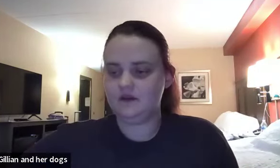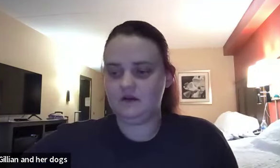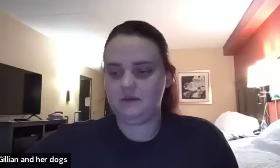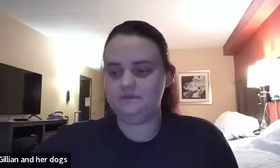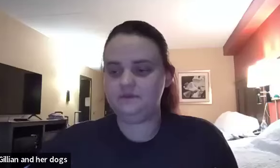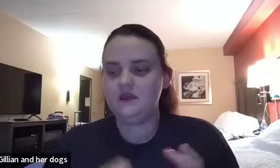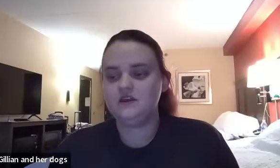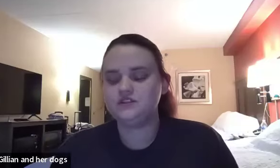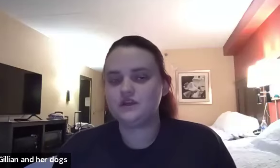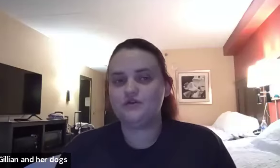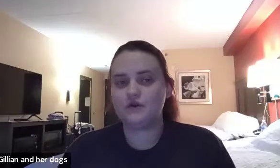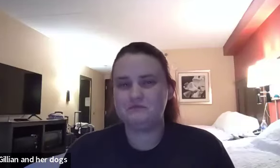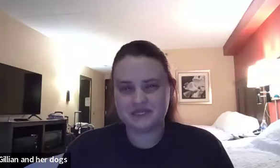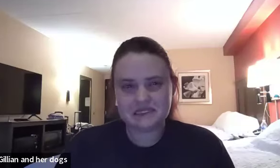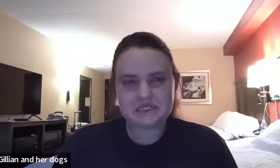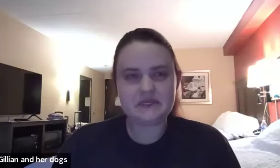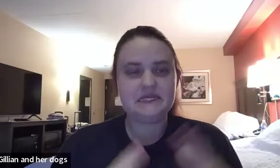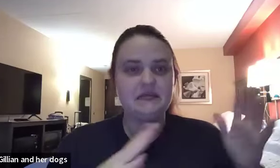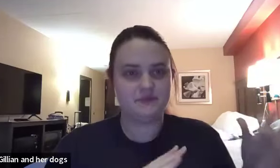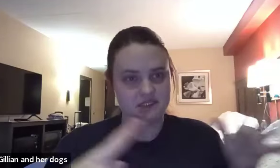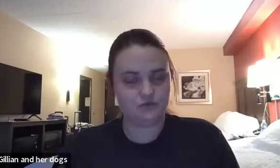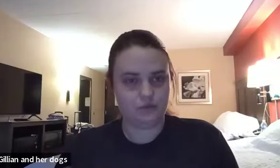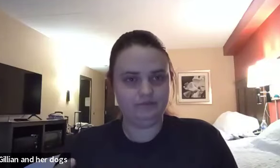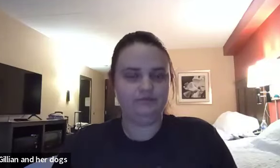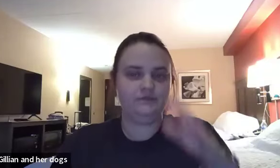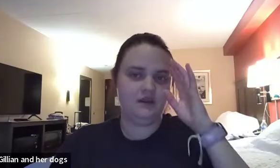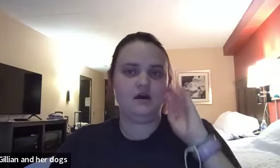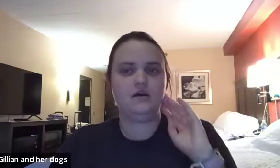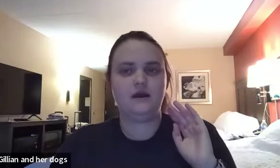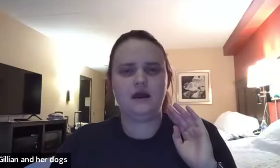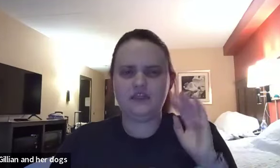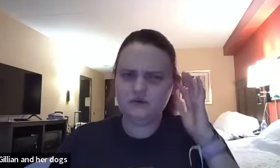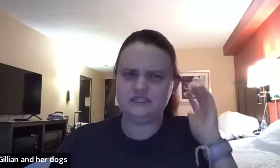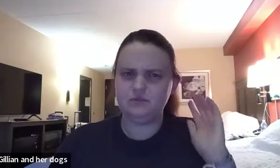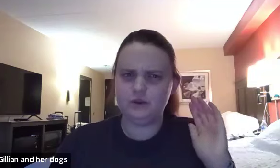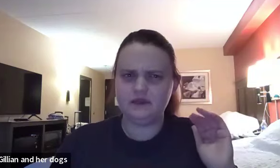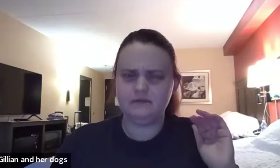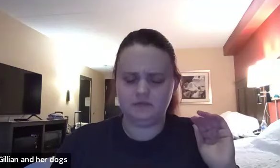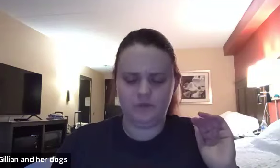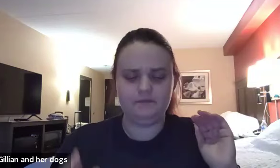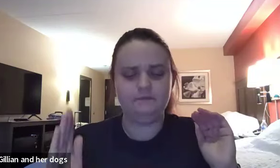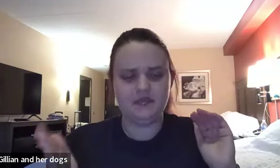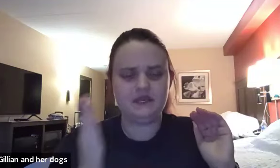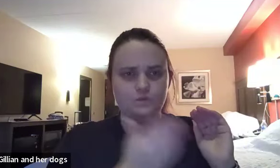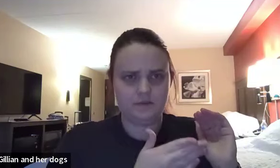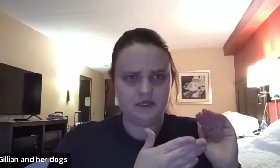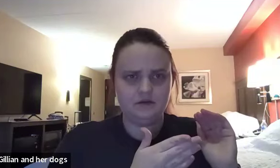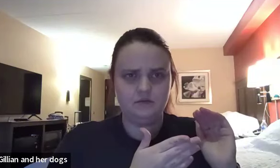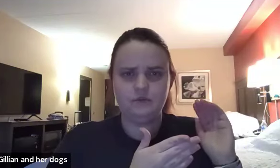Okay. So for businessman and businesswoman, I think we did women and women, men and women when we